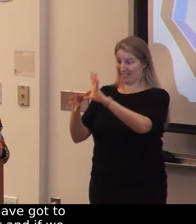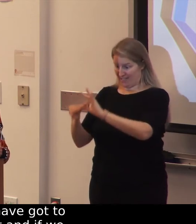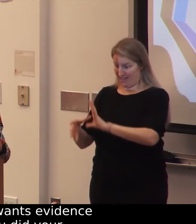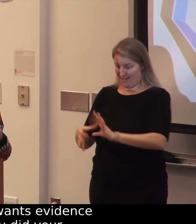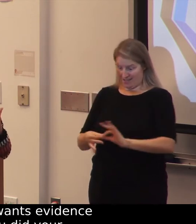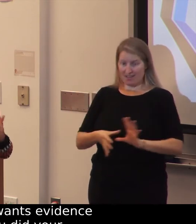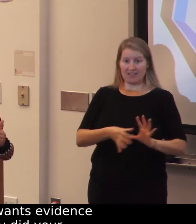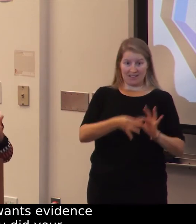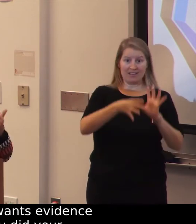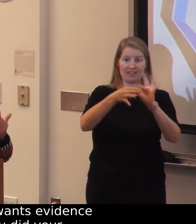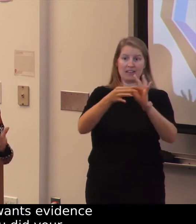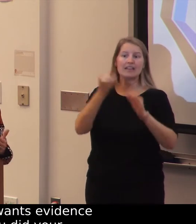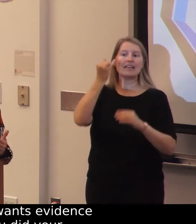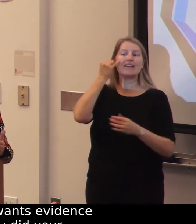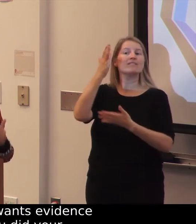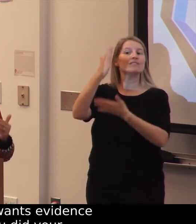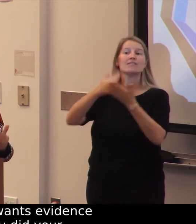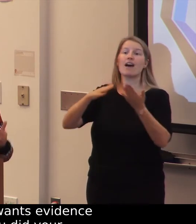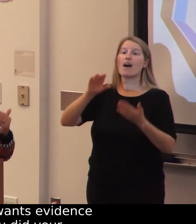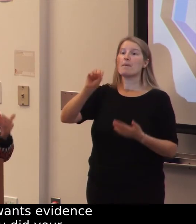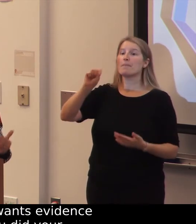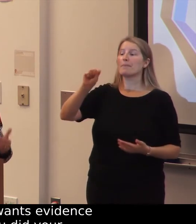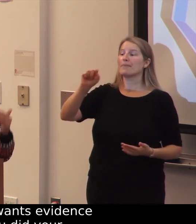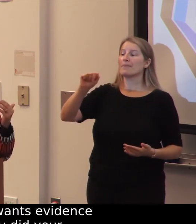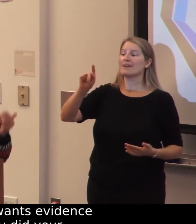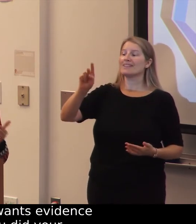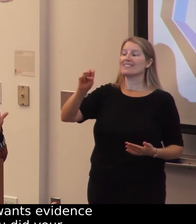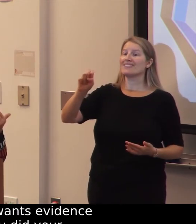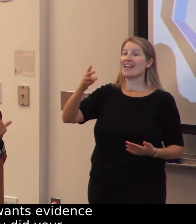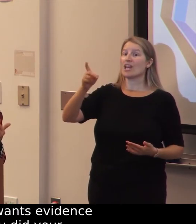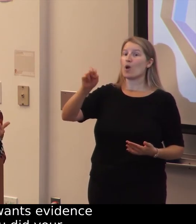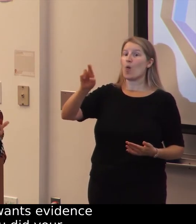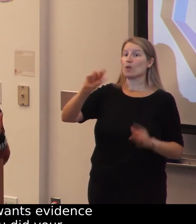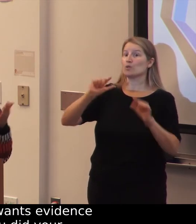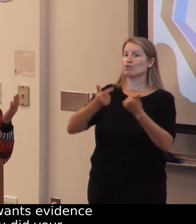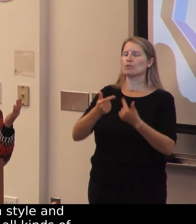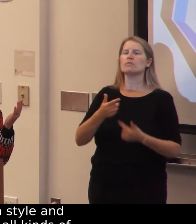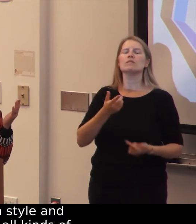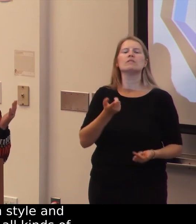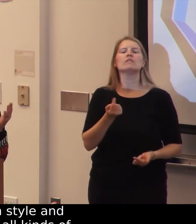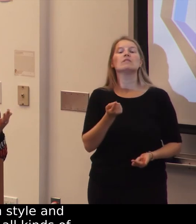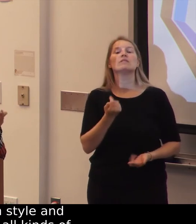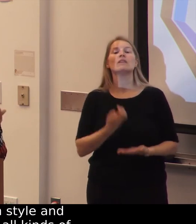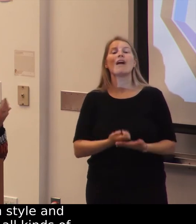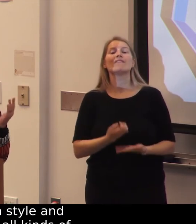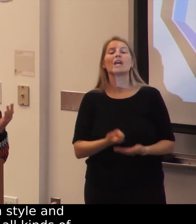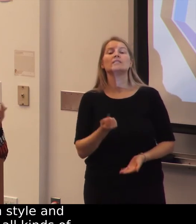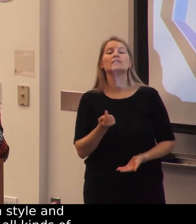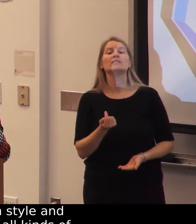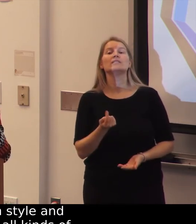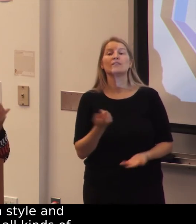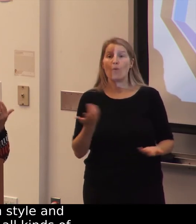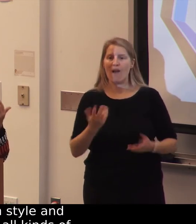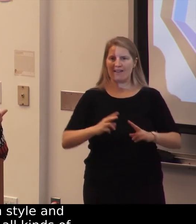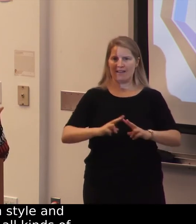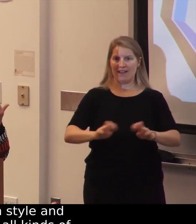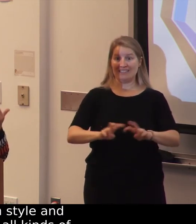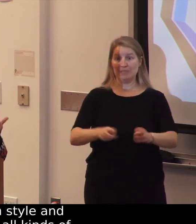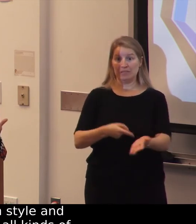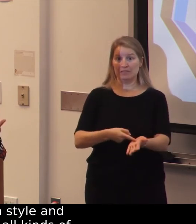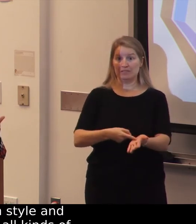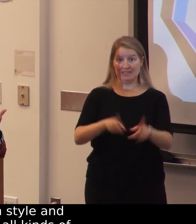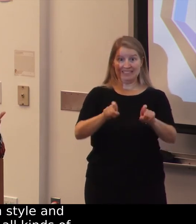a particular stakeholder group that wants evidence that you did your job, assessments are very much in style. And we have all